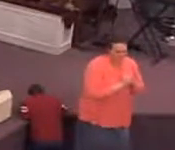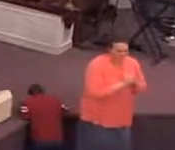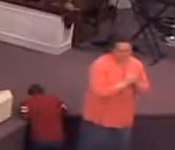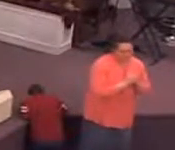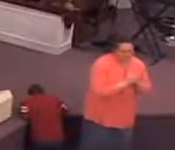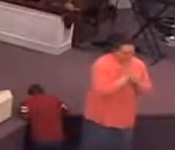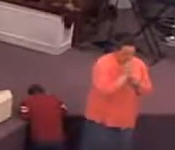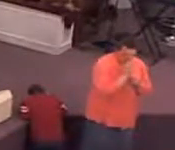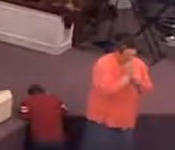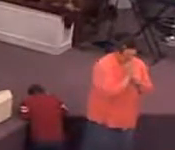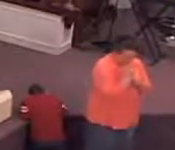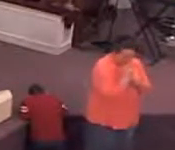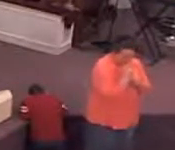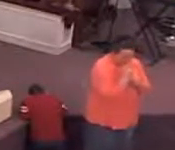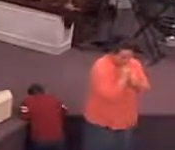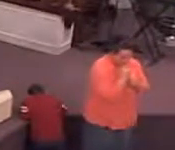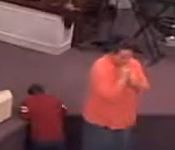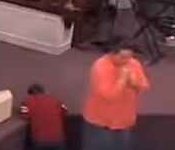Everybody understand what I'm saying?